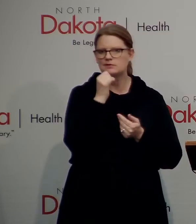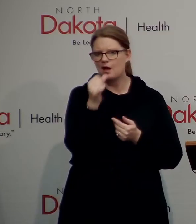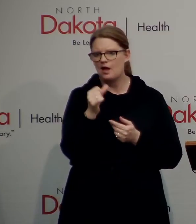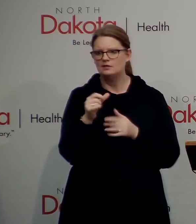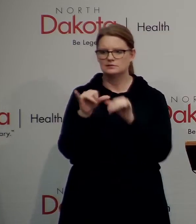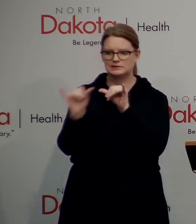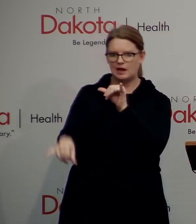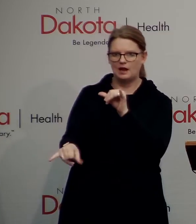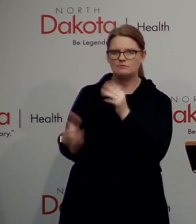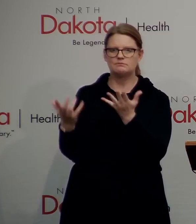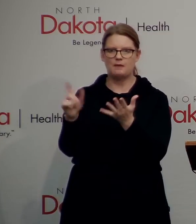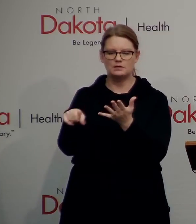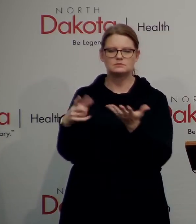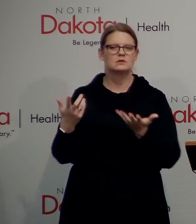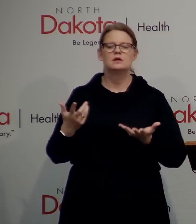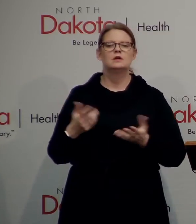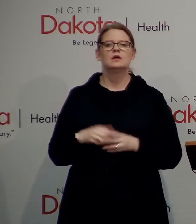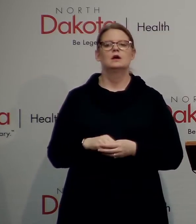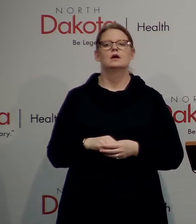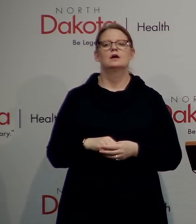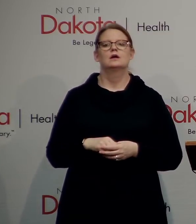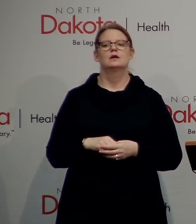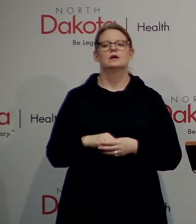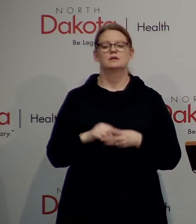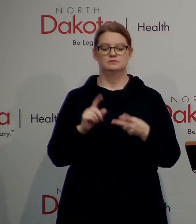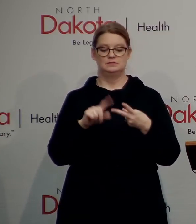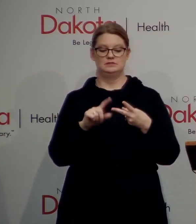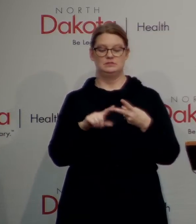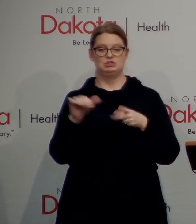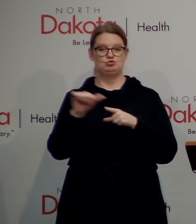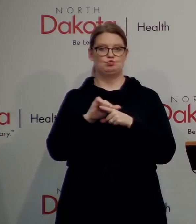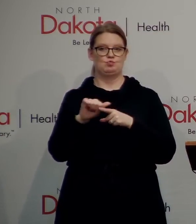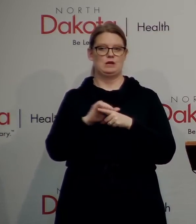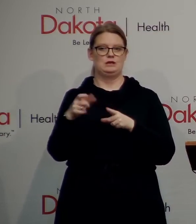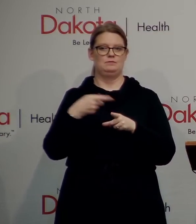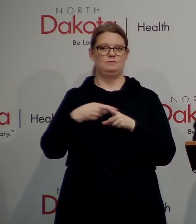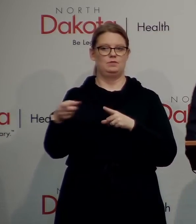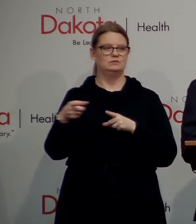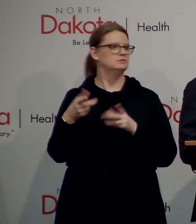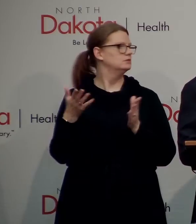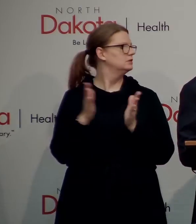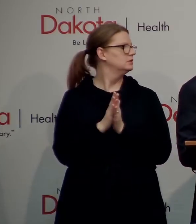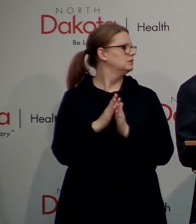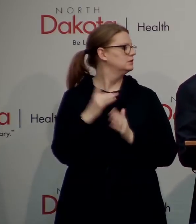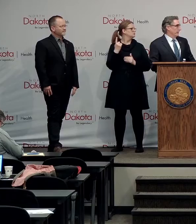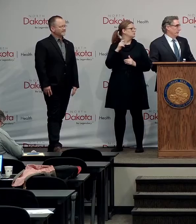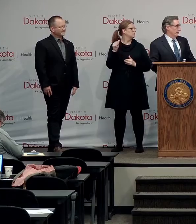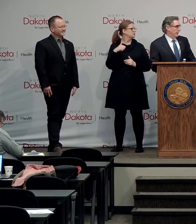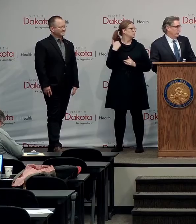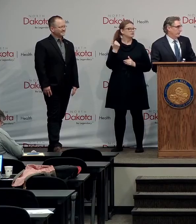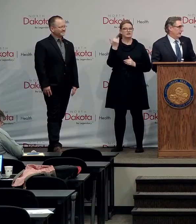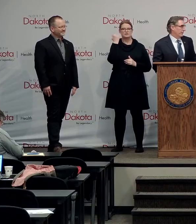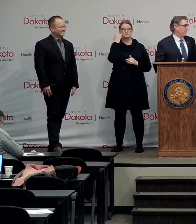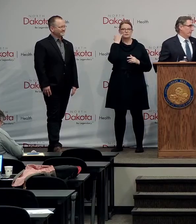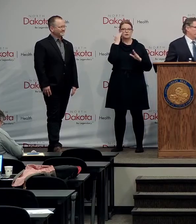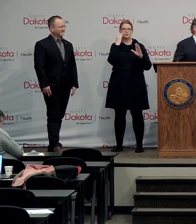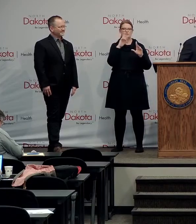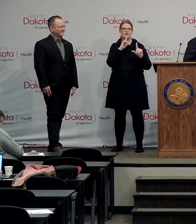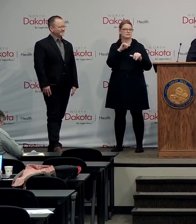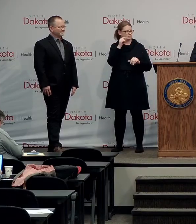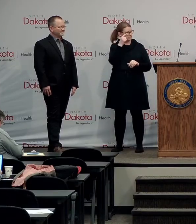not? And then the second question on trained personnel, I'm going to have to ask for someone else if we know the answer to that